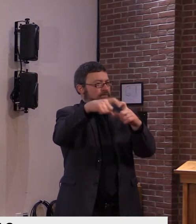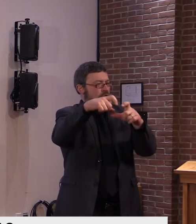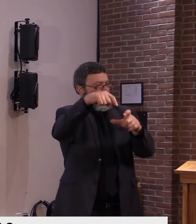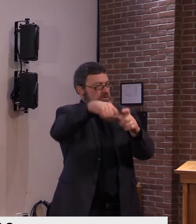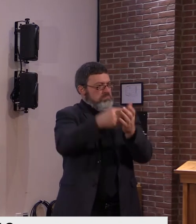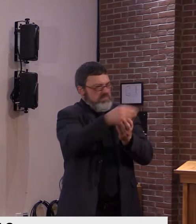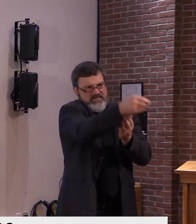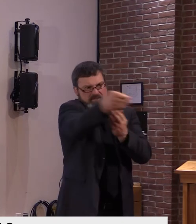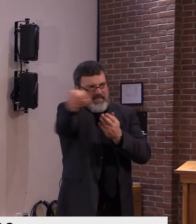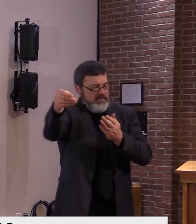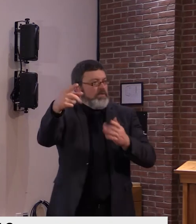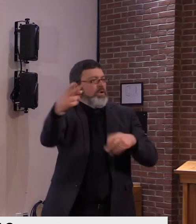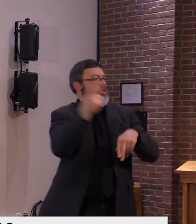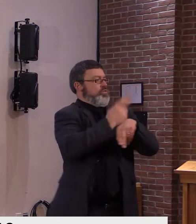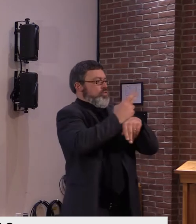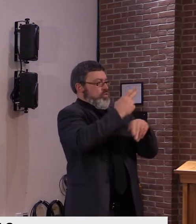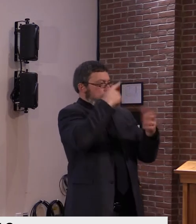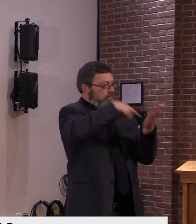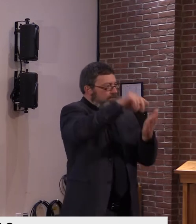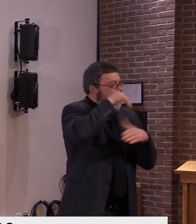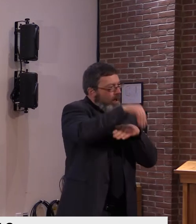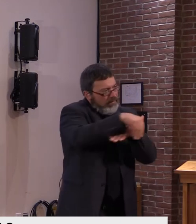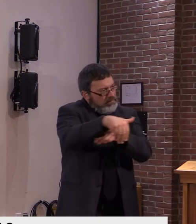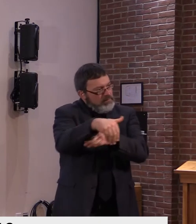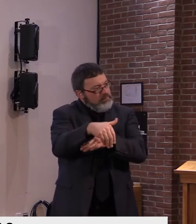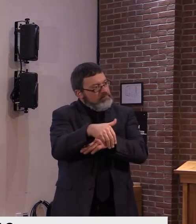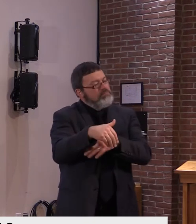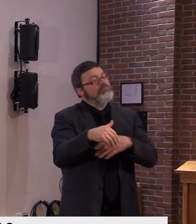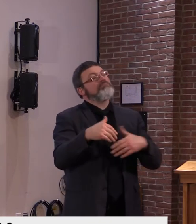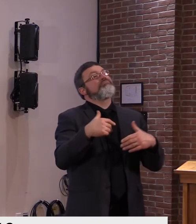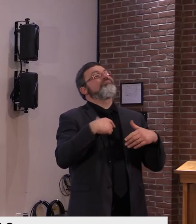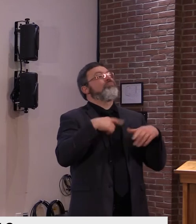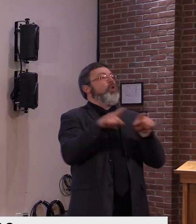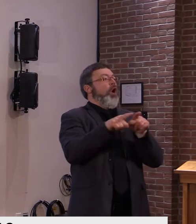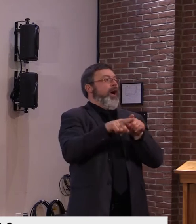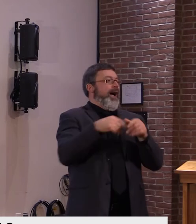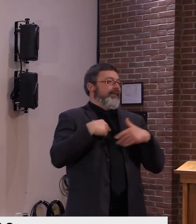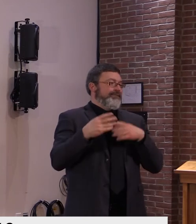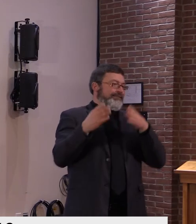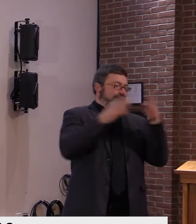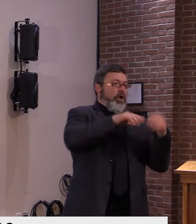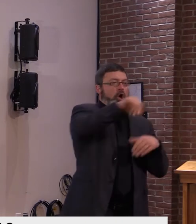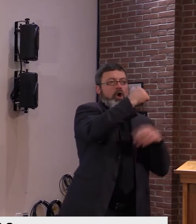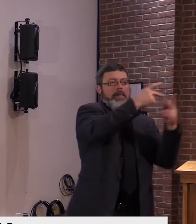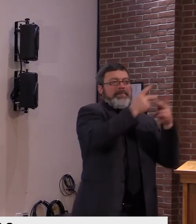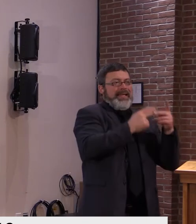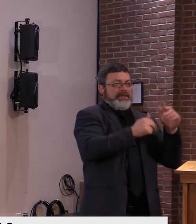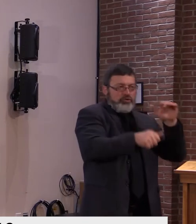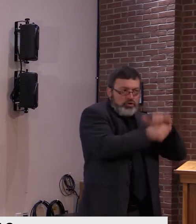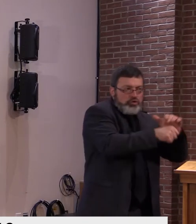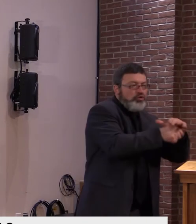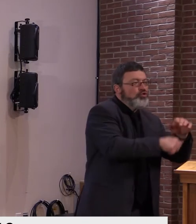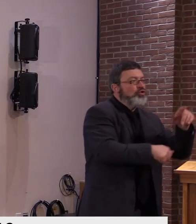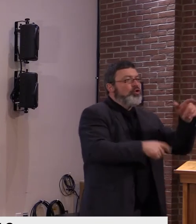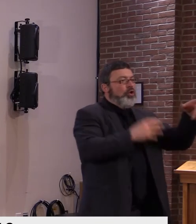various facilities and ramping up those facilities right now for those that are COVID positive